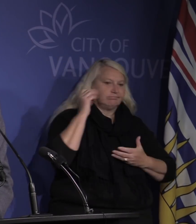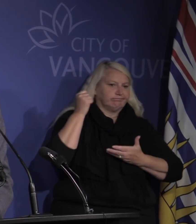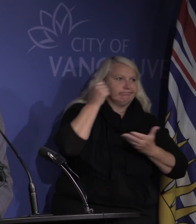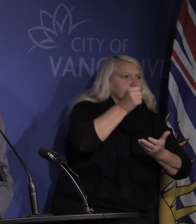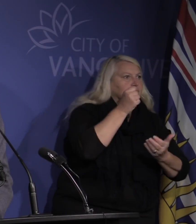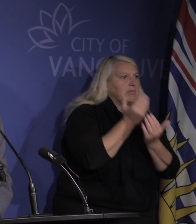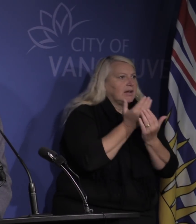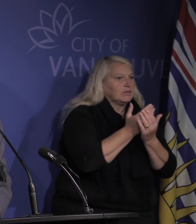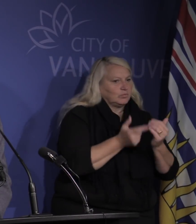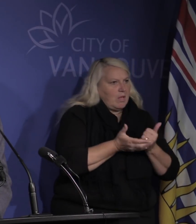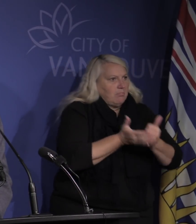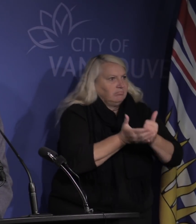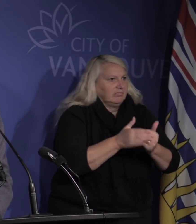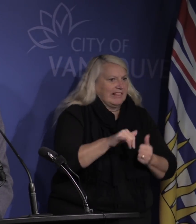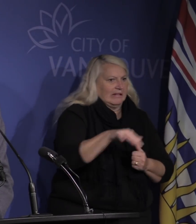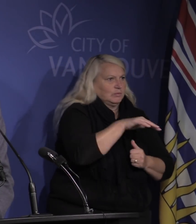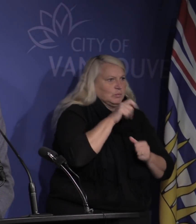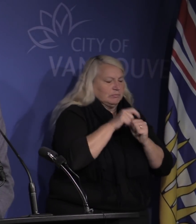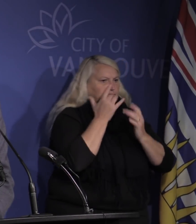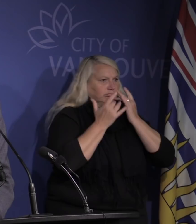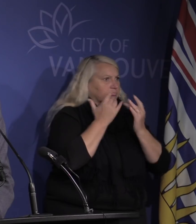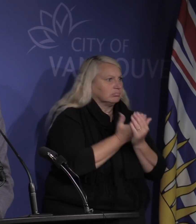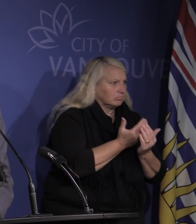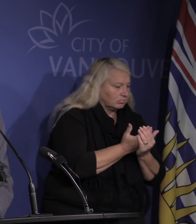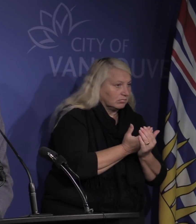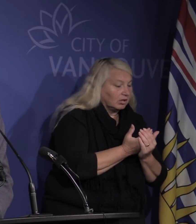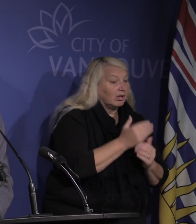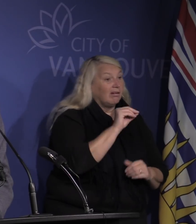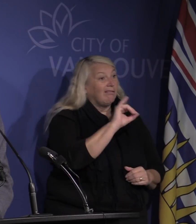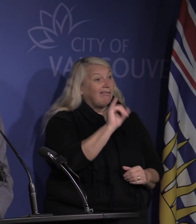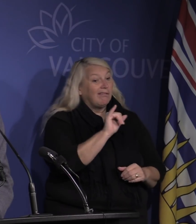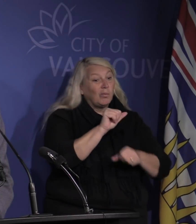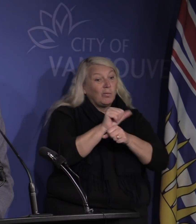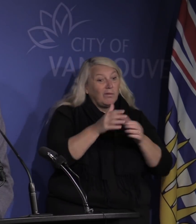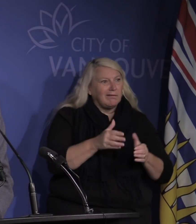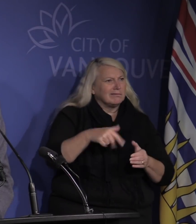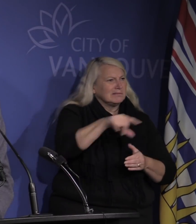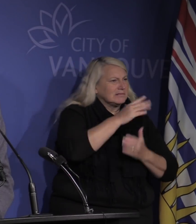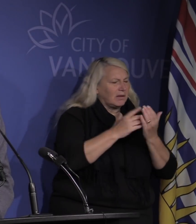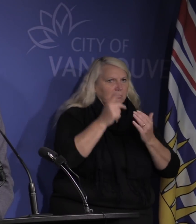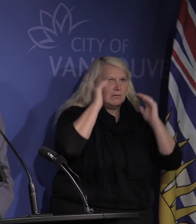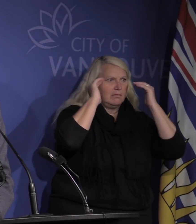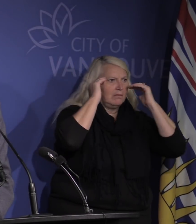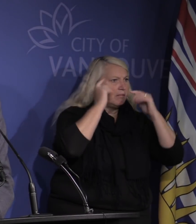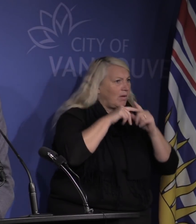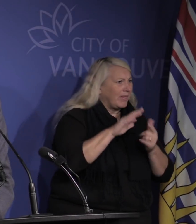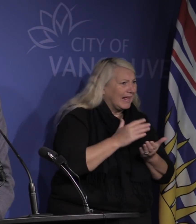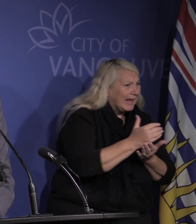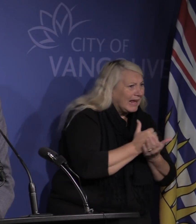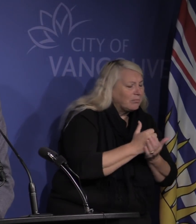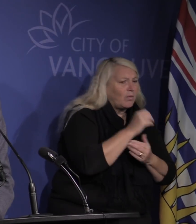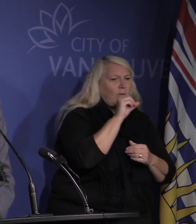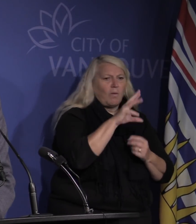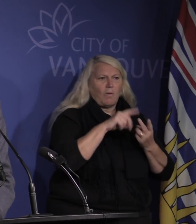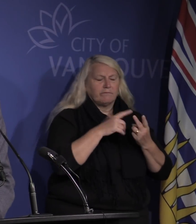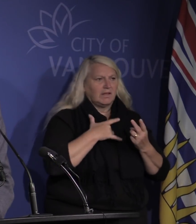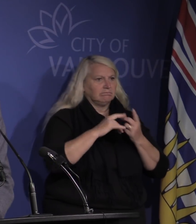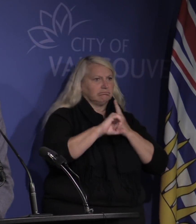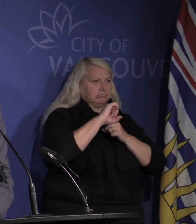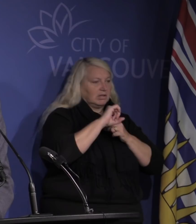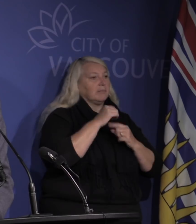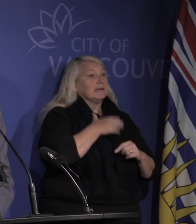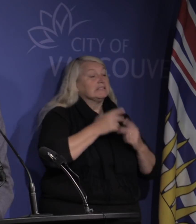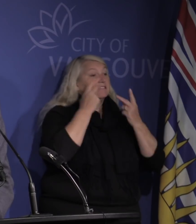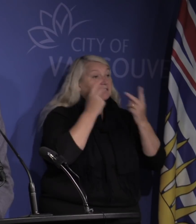move. I also want to encourage every single worker in the city who worries about their income or has already been impacted to